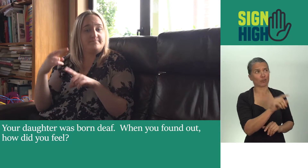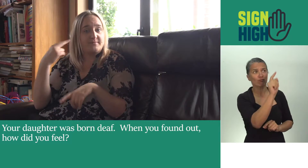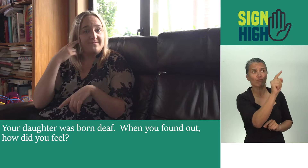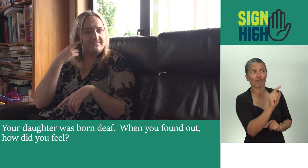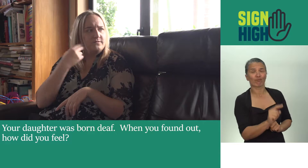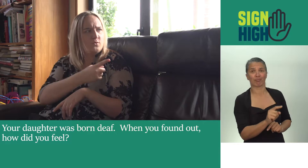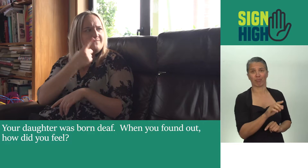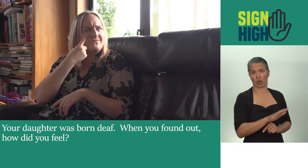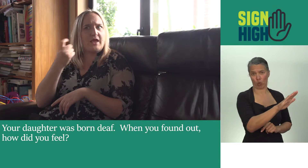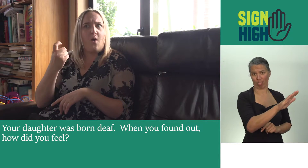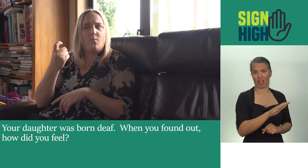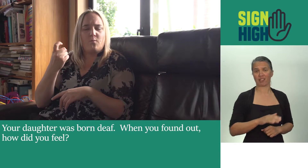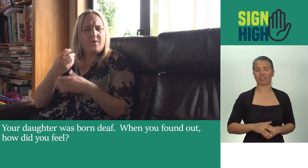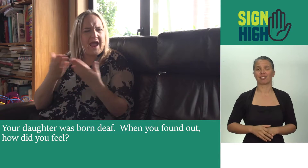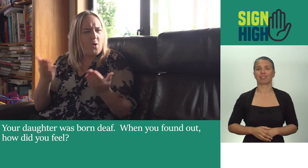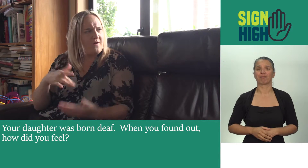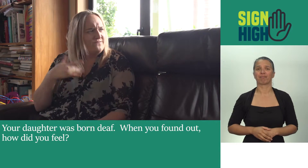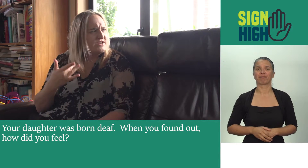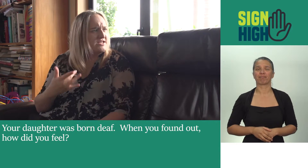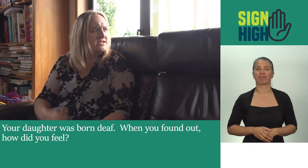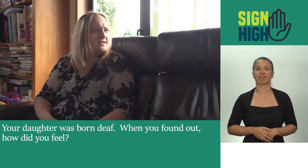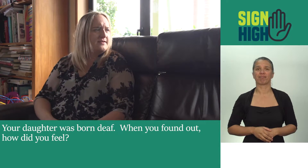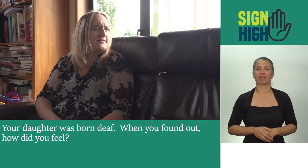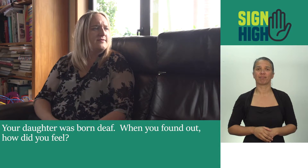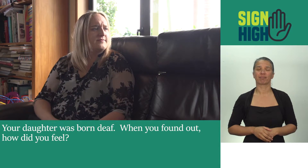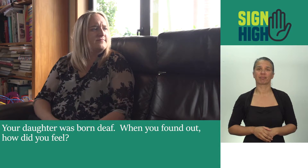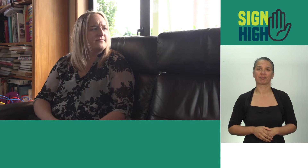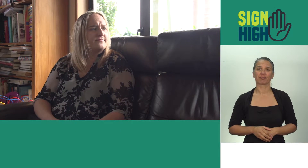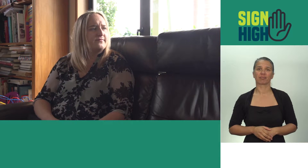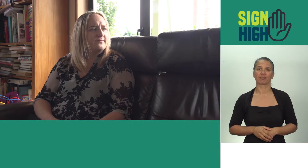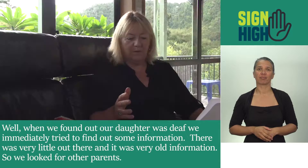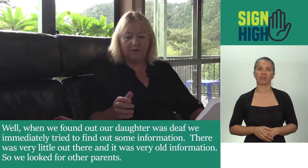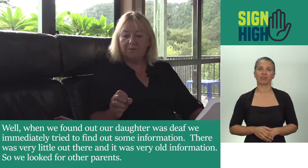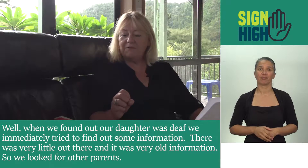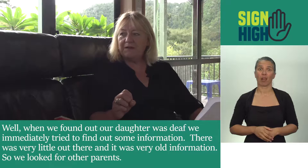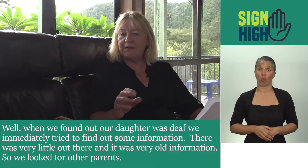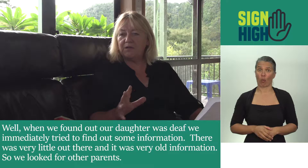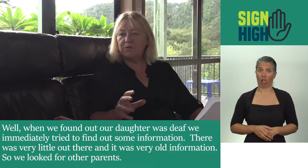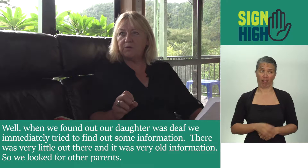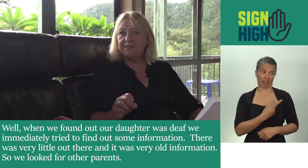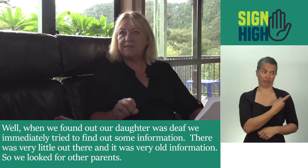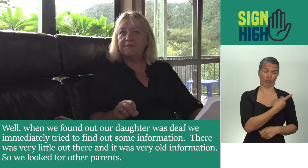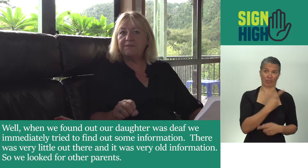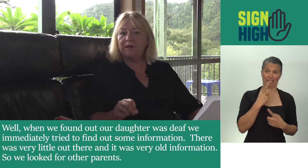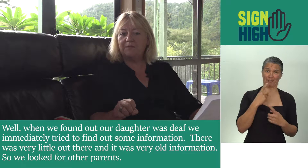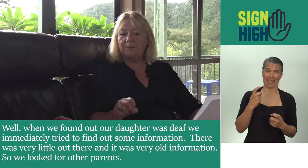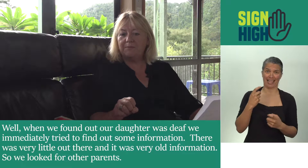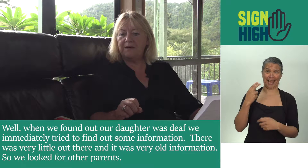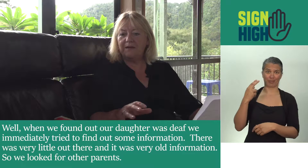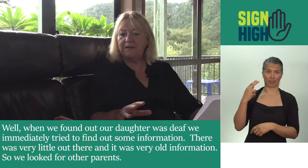Your daughter was born deaf. When you found out, how did you feel? Well, when we found out our daughter was deaf, we immediately